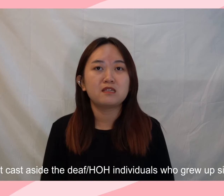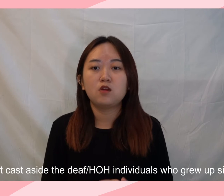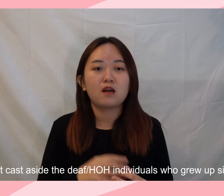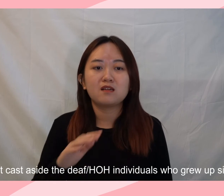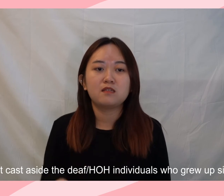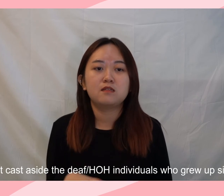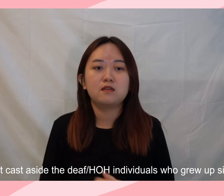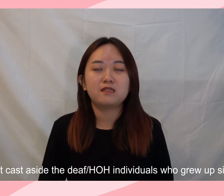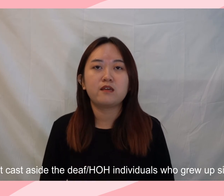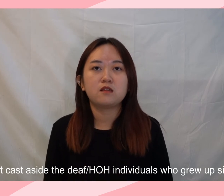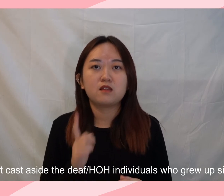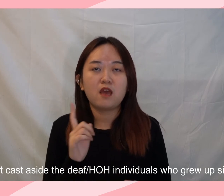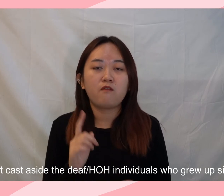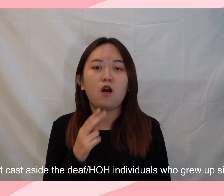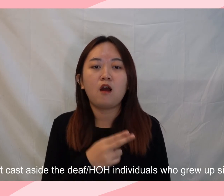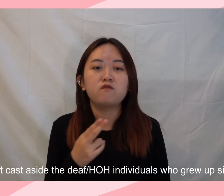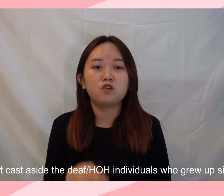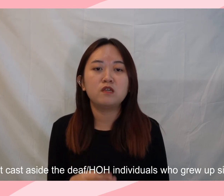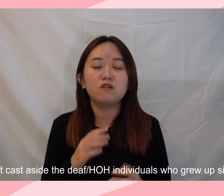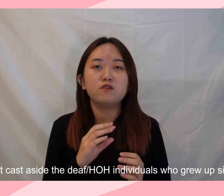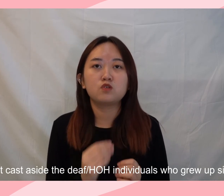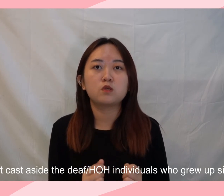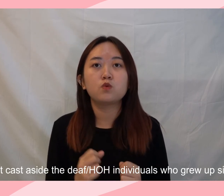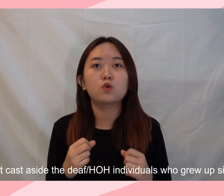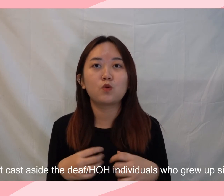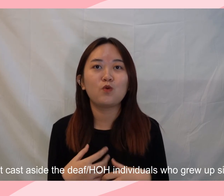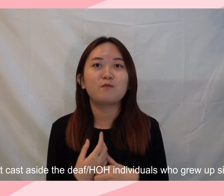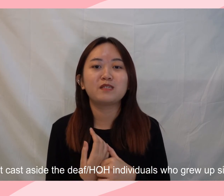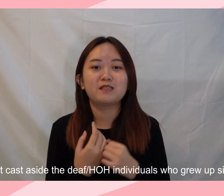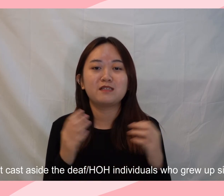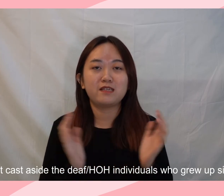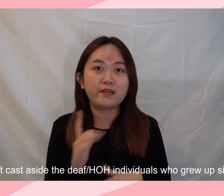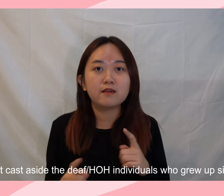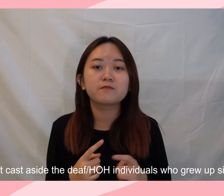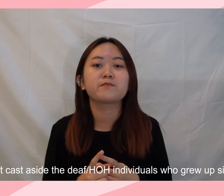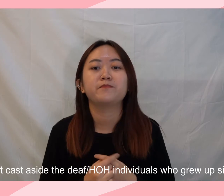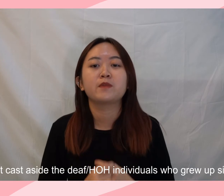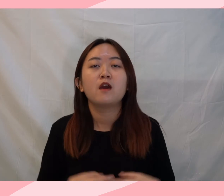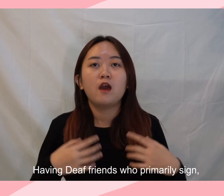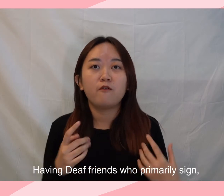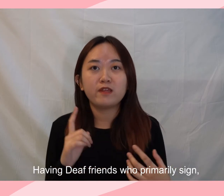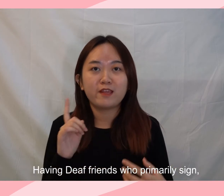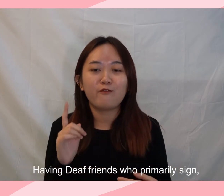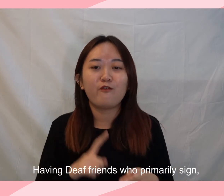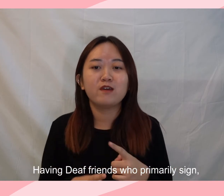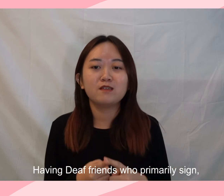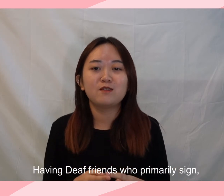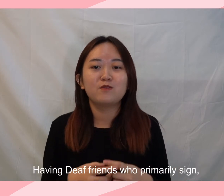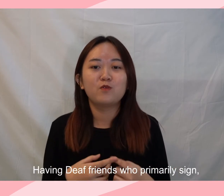not cast aside the deaf or hard of hearing individuals who grew up signing. Having deaf friends